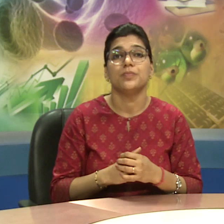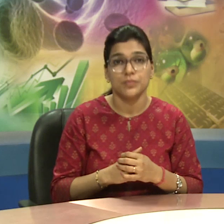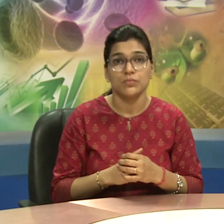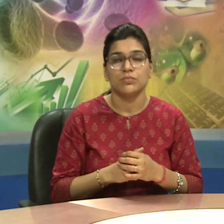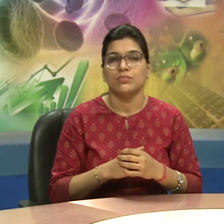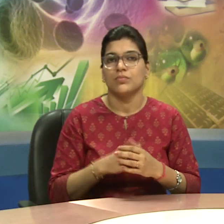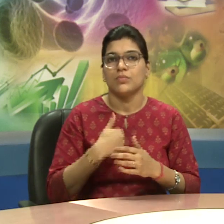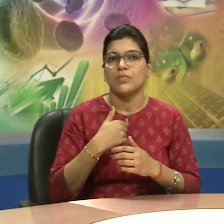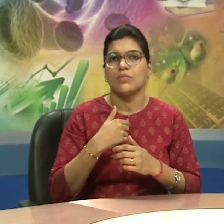Second point,